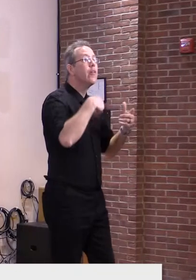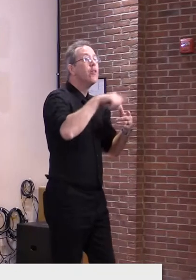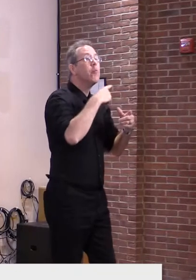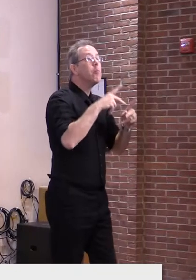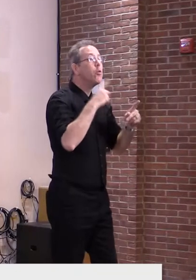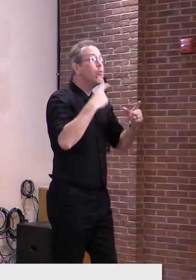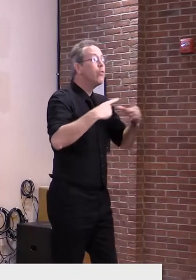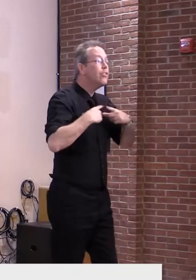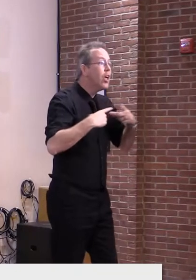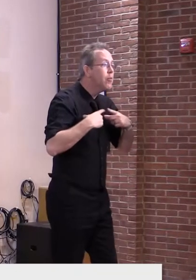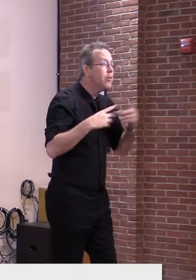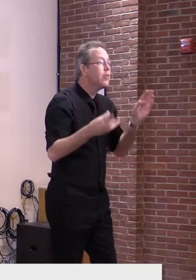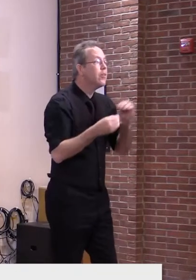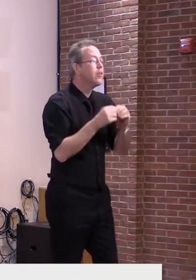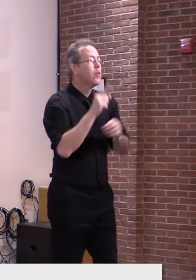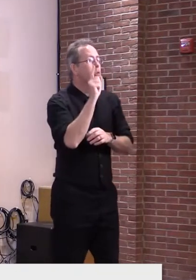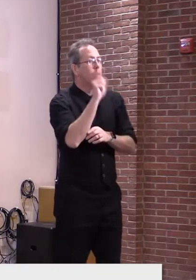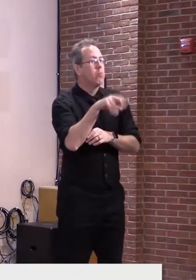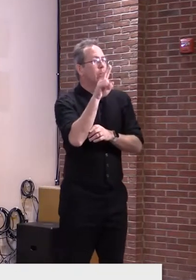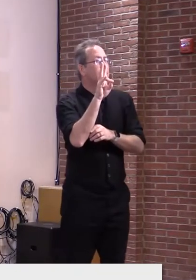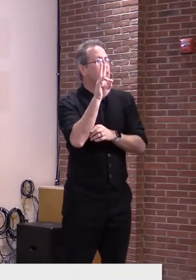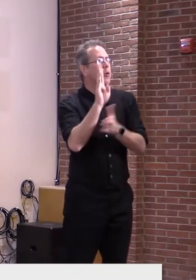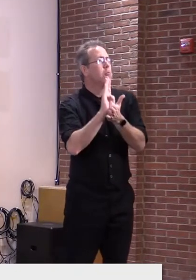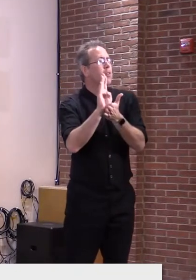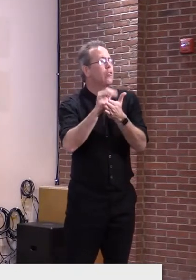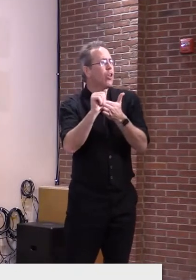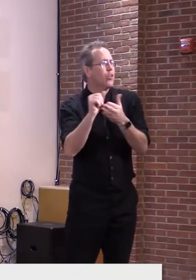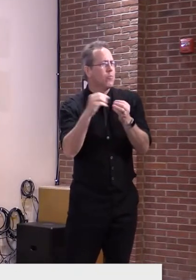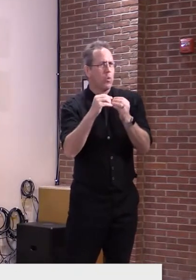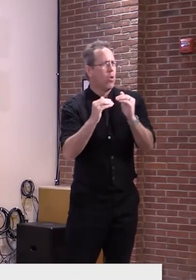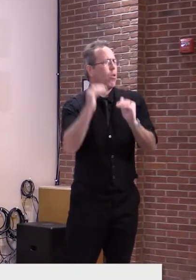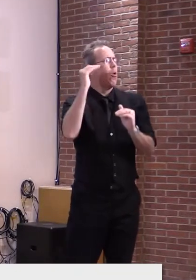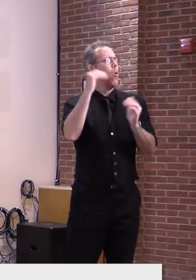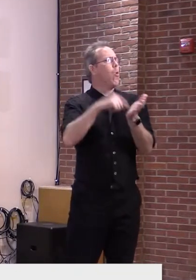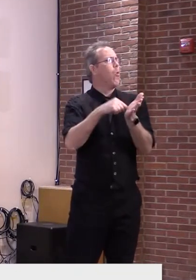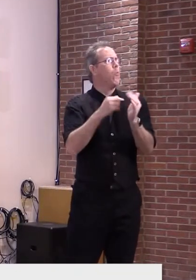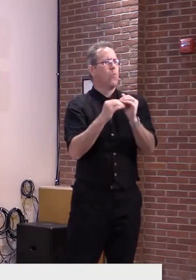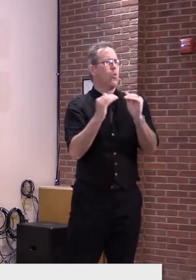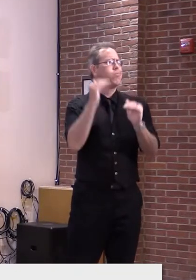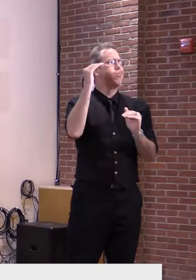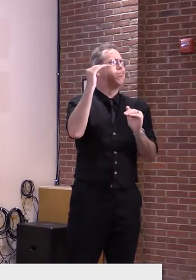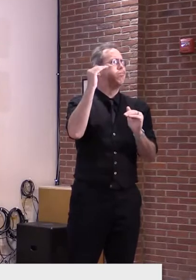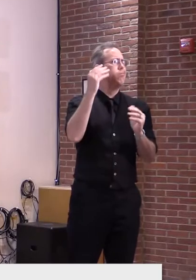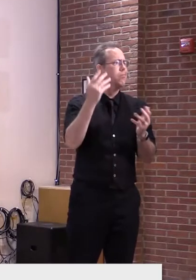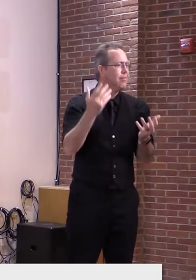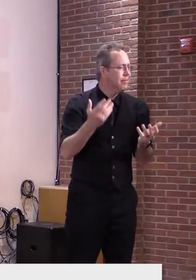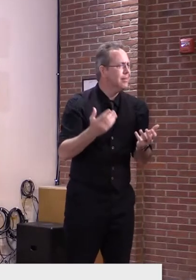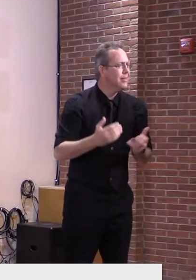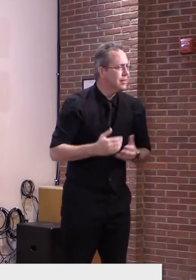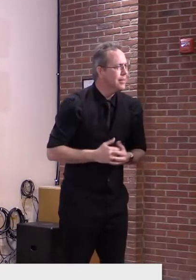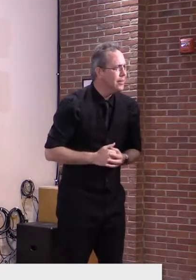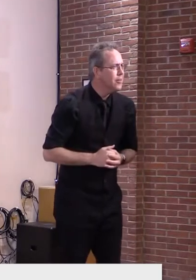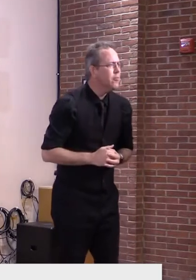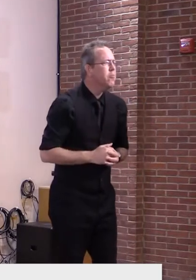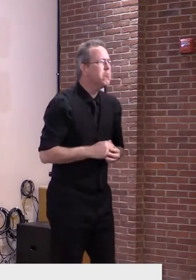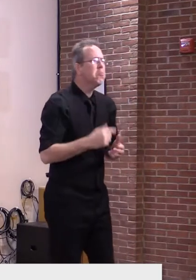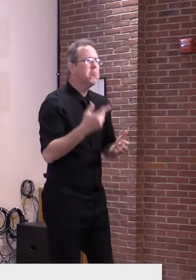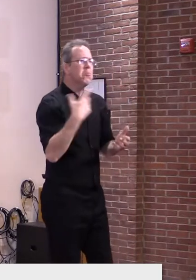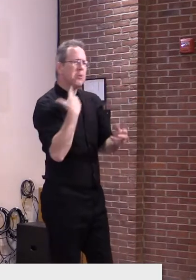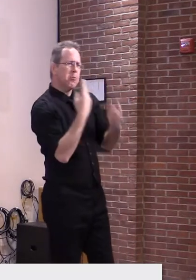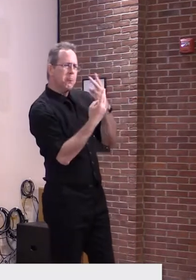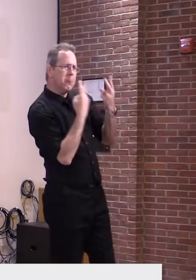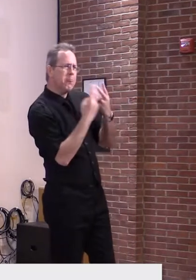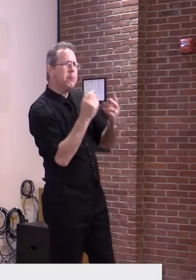$1.7 billion. That's a lot more. And that does a pretty good job on that, except for one thing. That's an